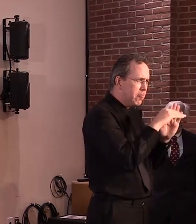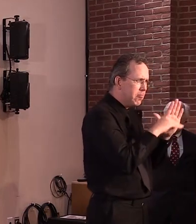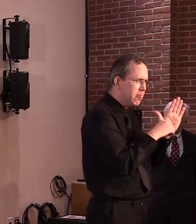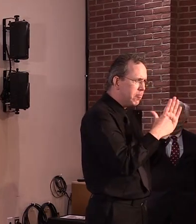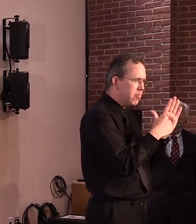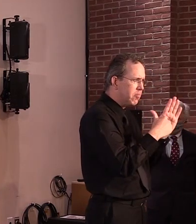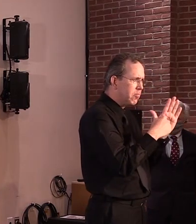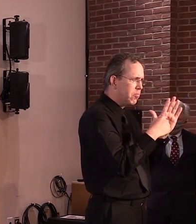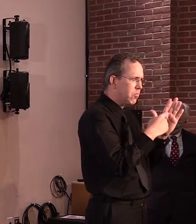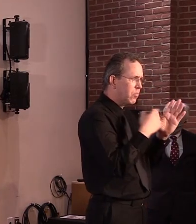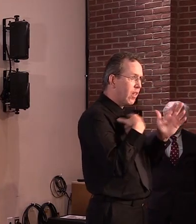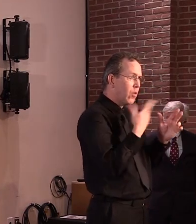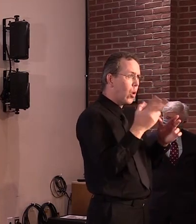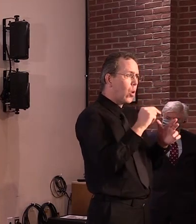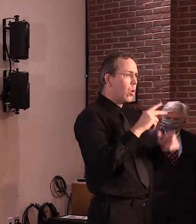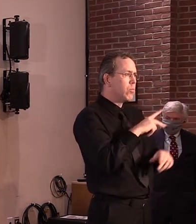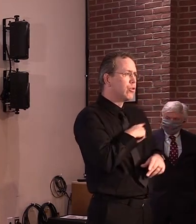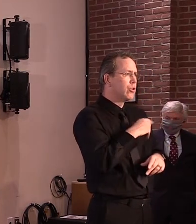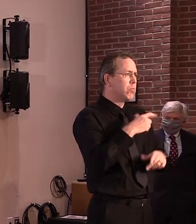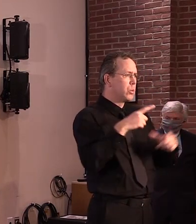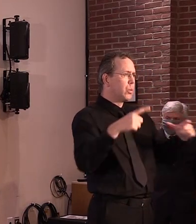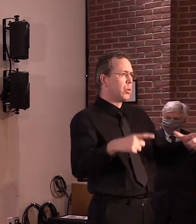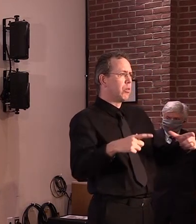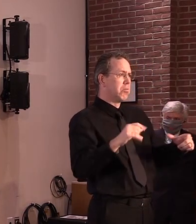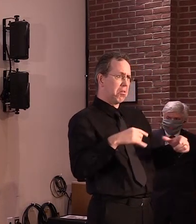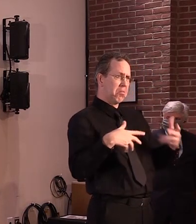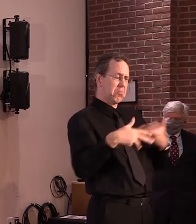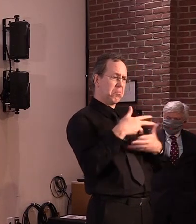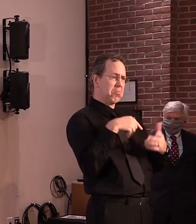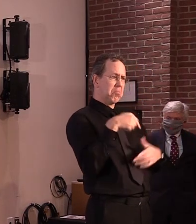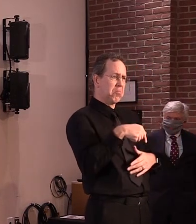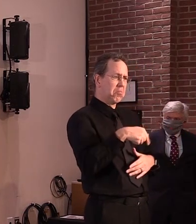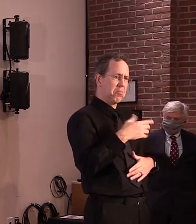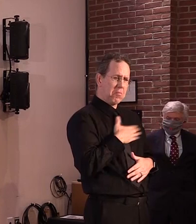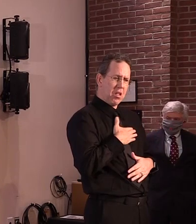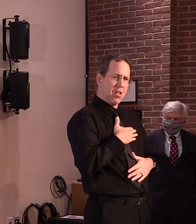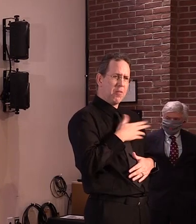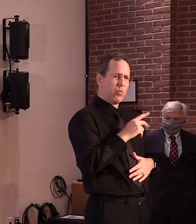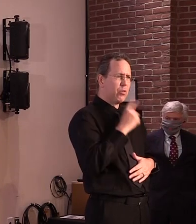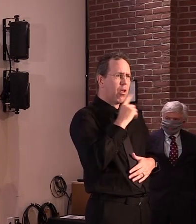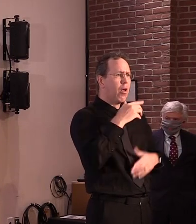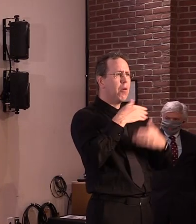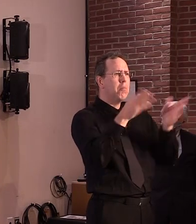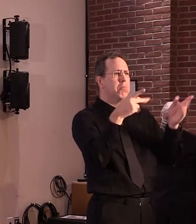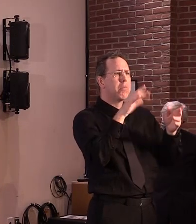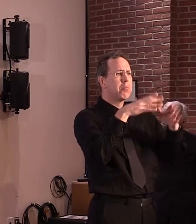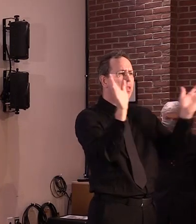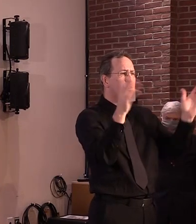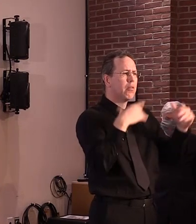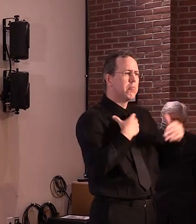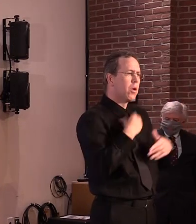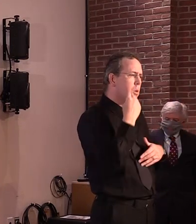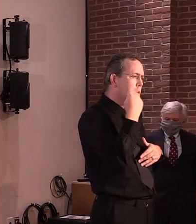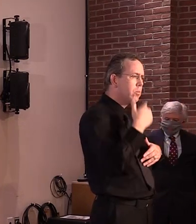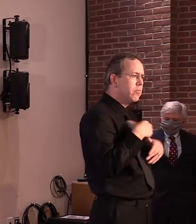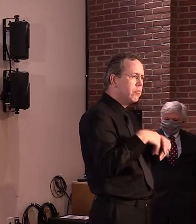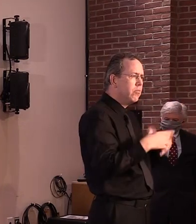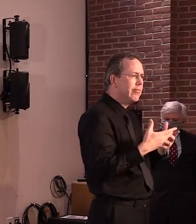that. But clearly more municipal activities is what Secretary Curley was